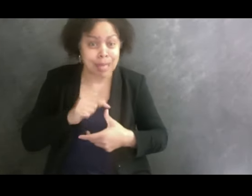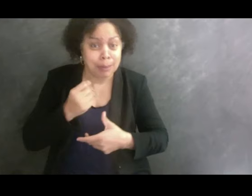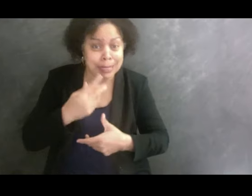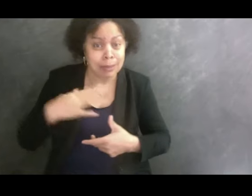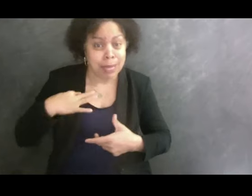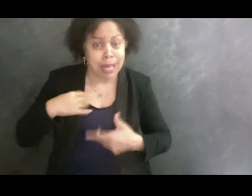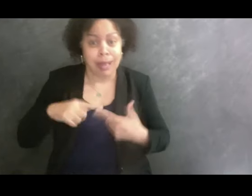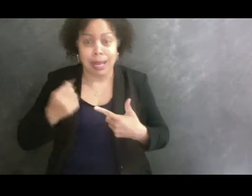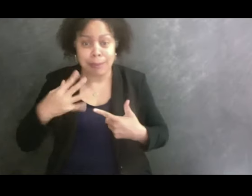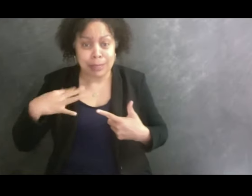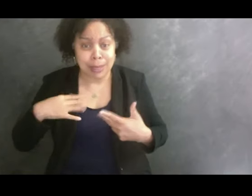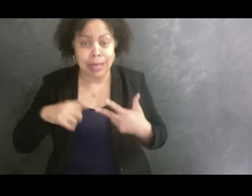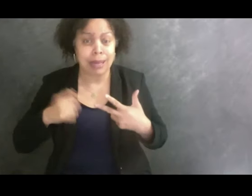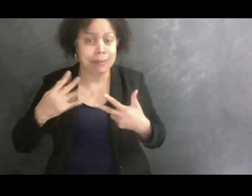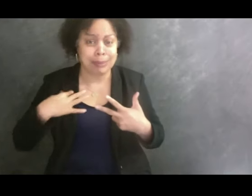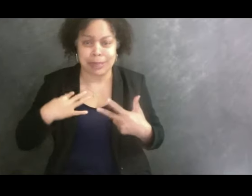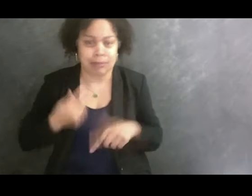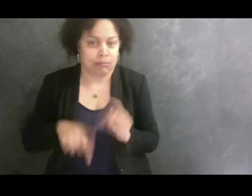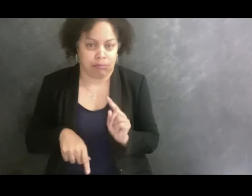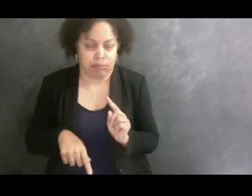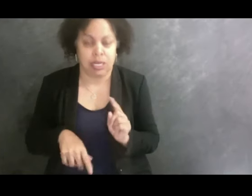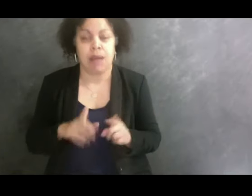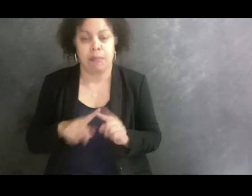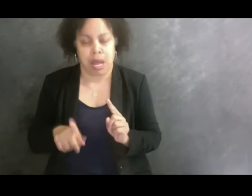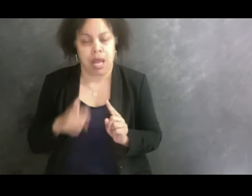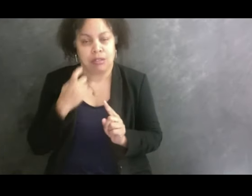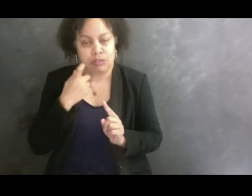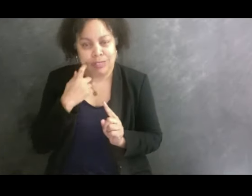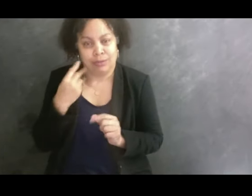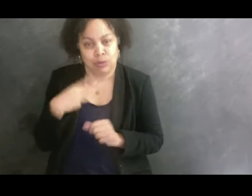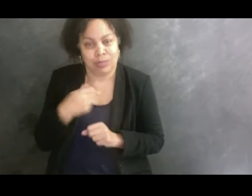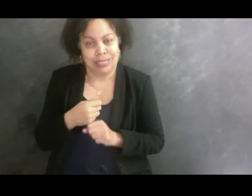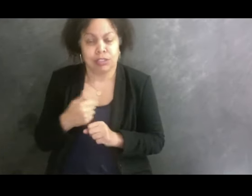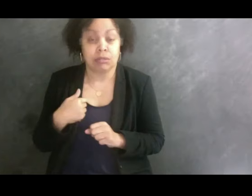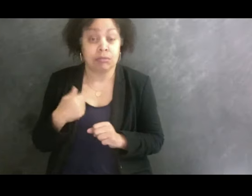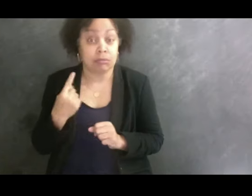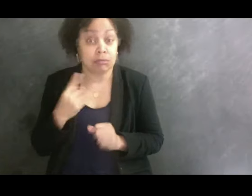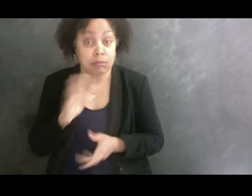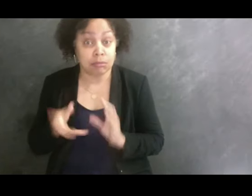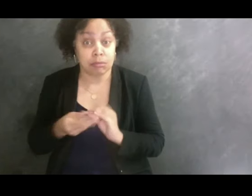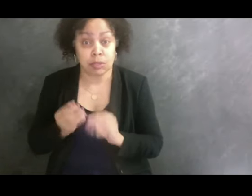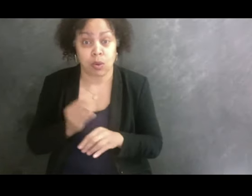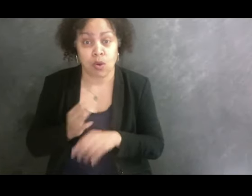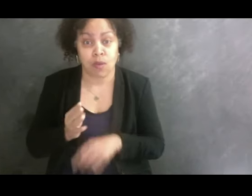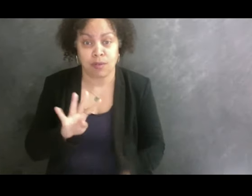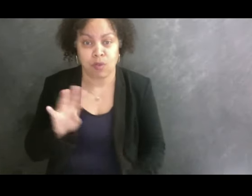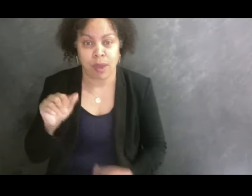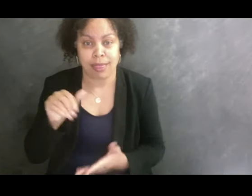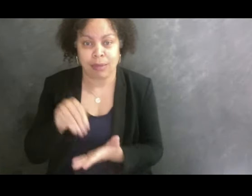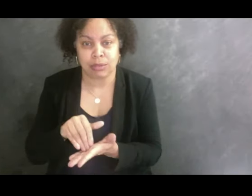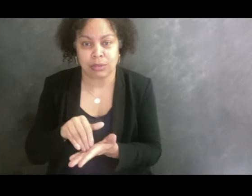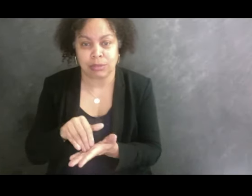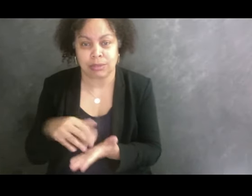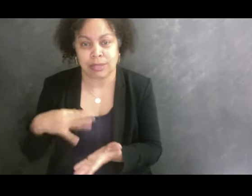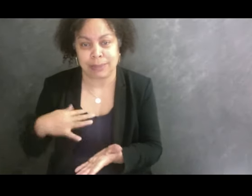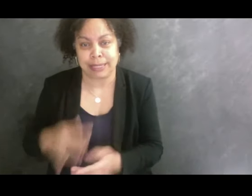just in visual arts, but I can tell you for the past couple years, we've had over 4,000 applications. So when we were only